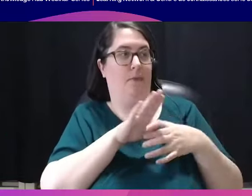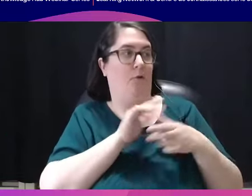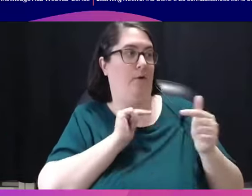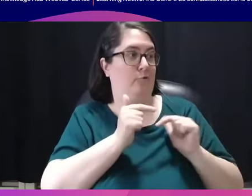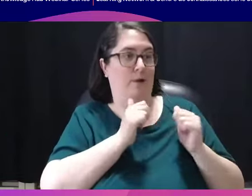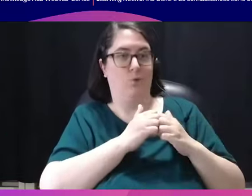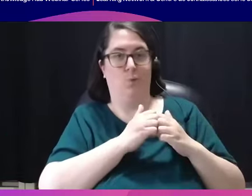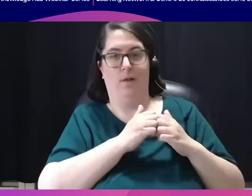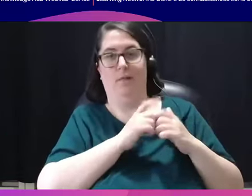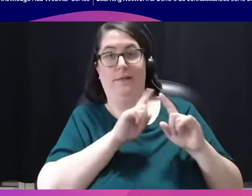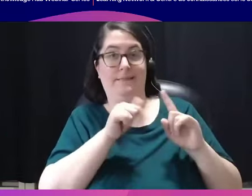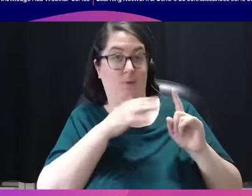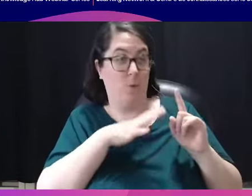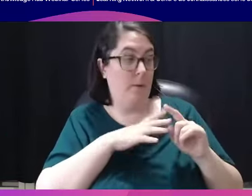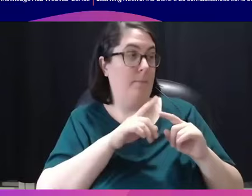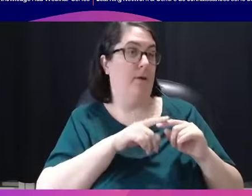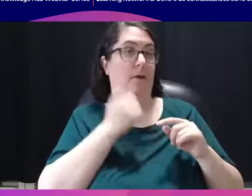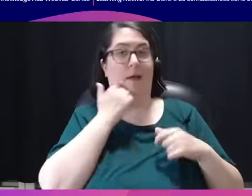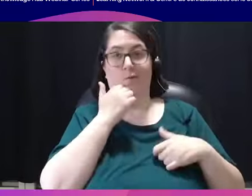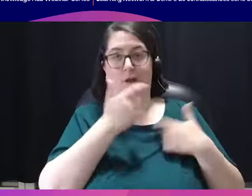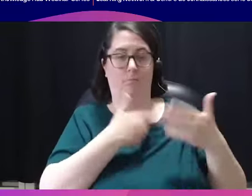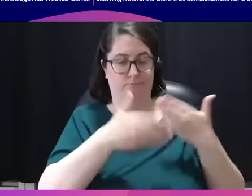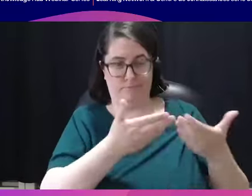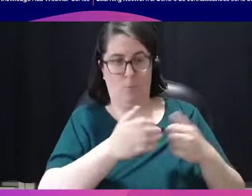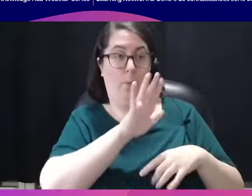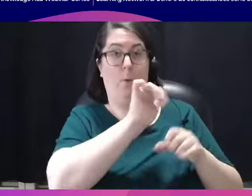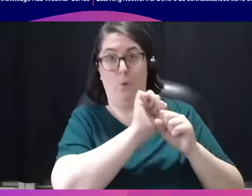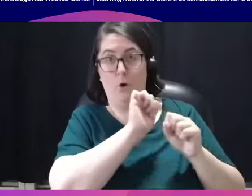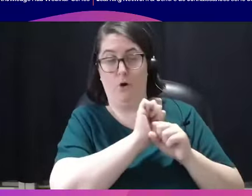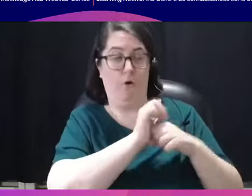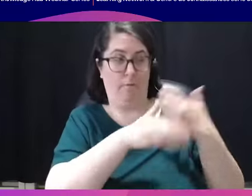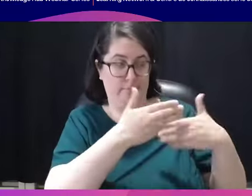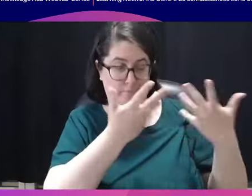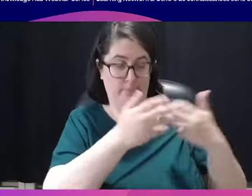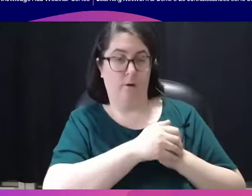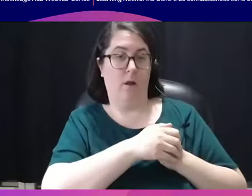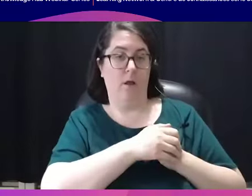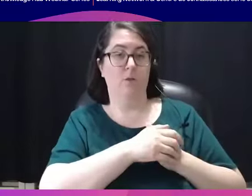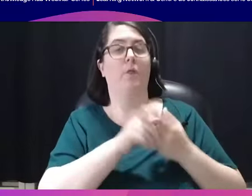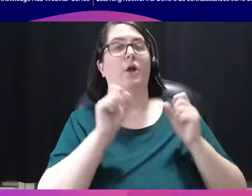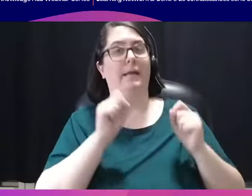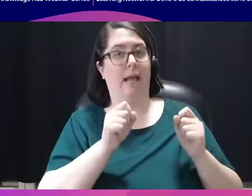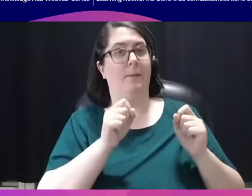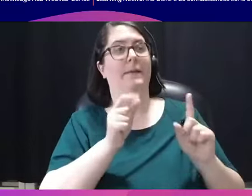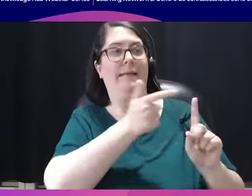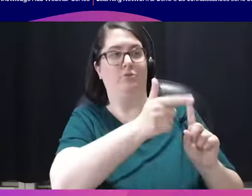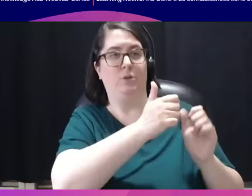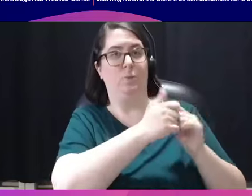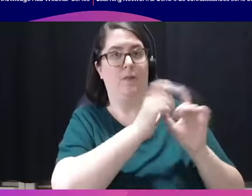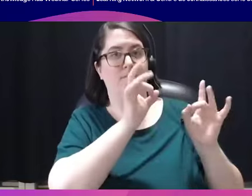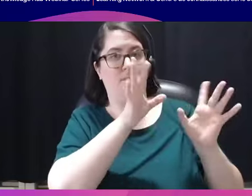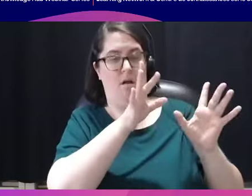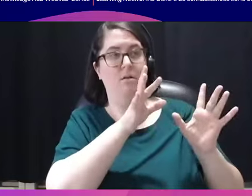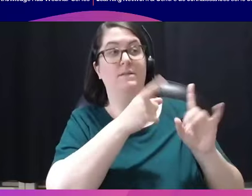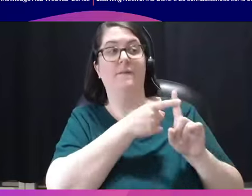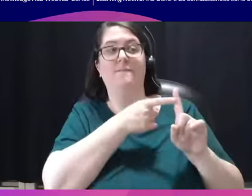with different women in their daily lives, in their workplaces. And so there can be interactions of violence there that are